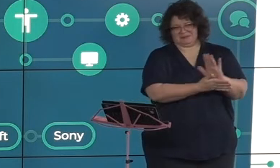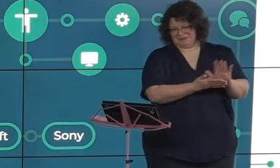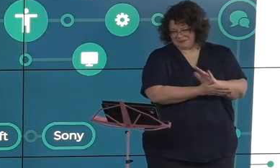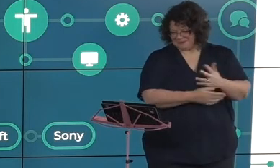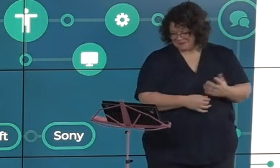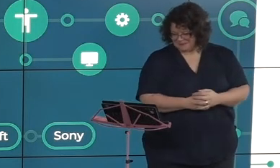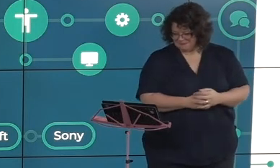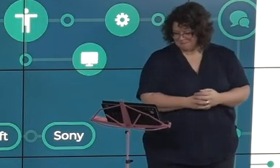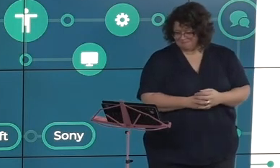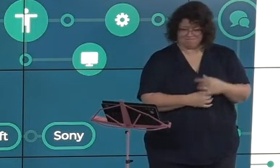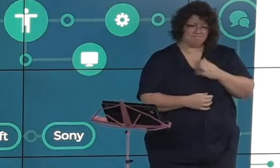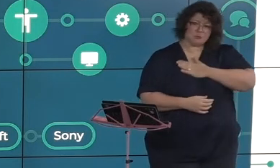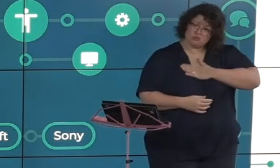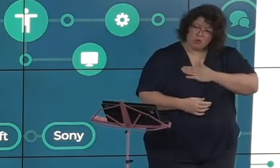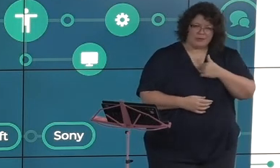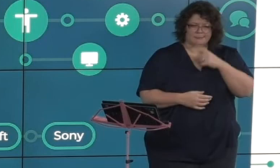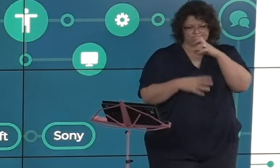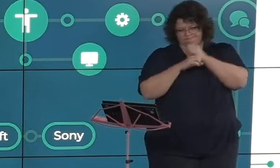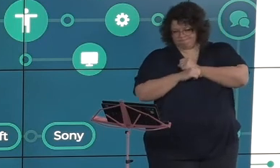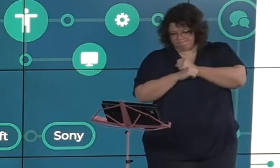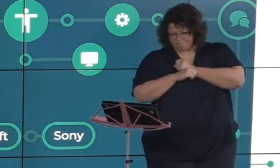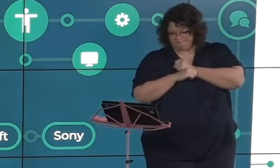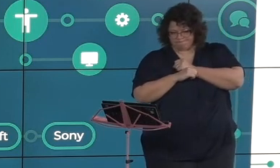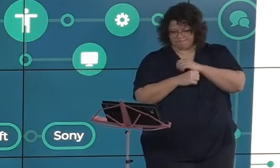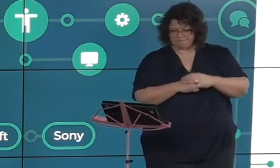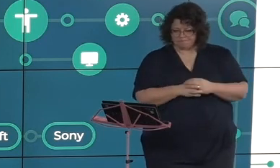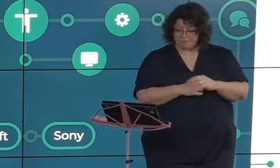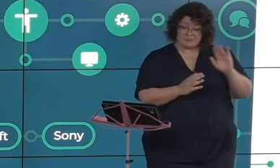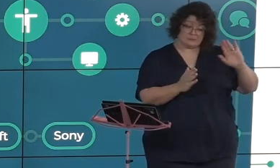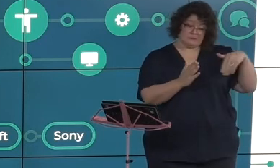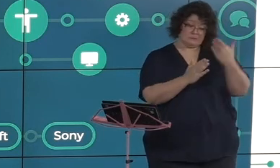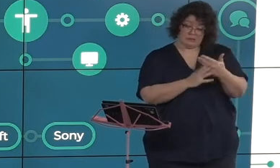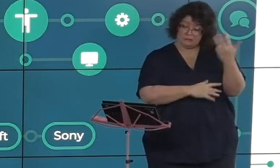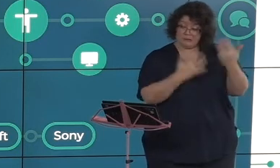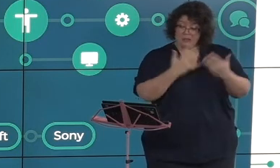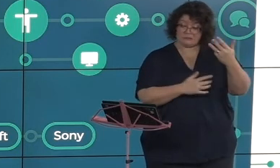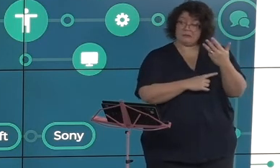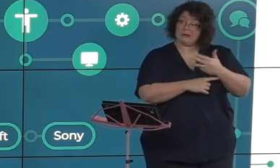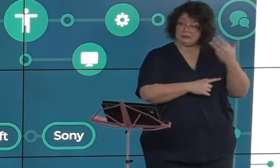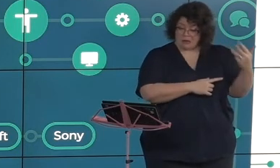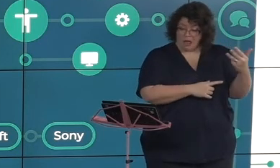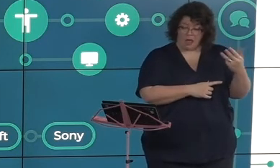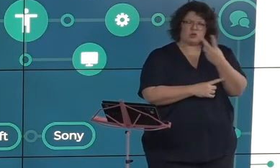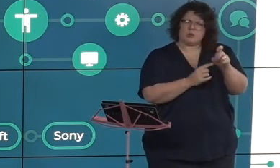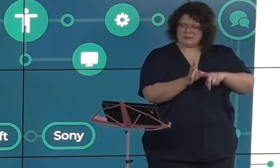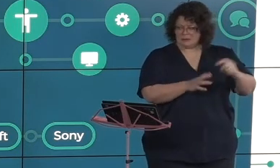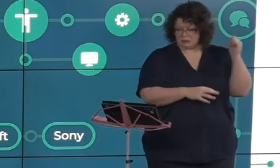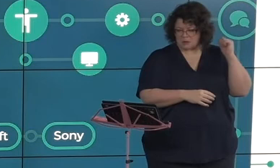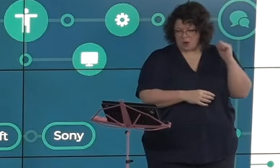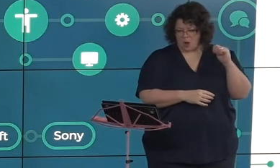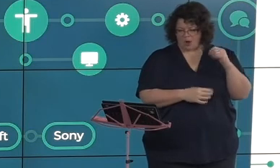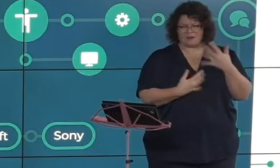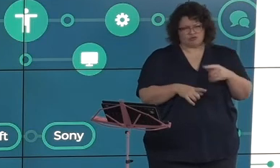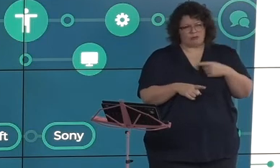1999, which is 20 years ago, I've been trying to make that right. By not owning my own difference, my beautiful,